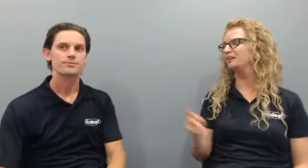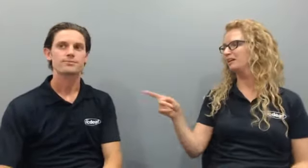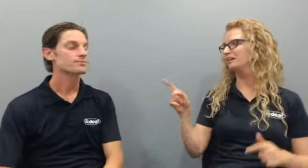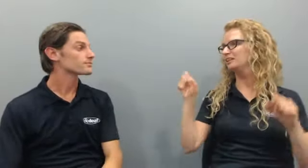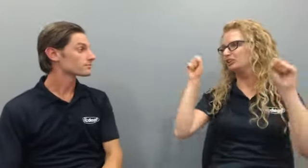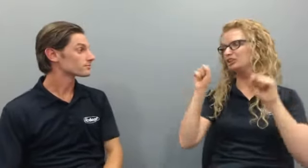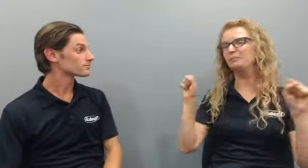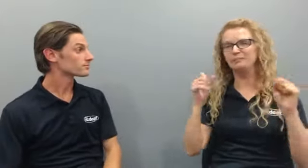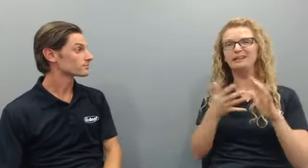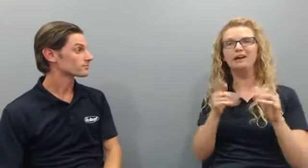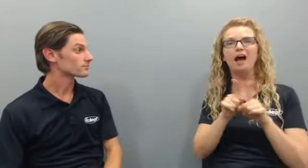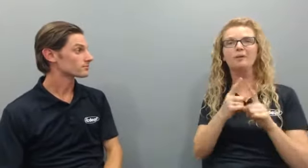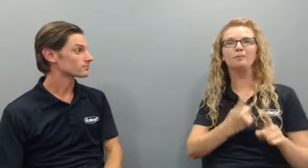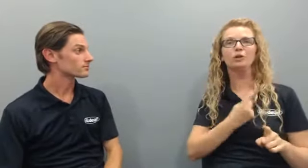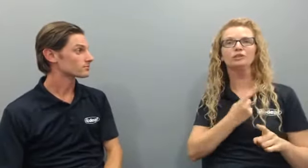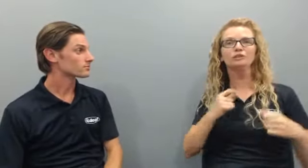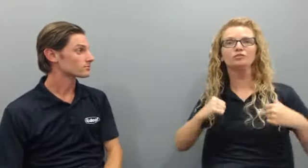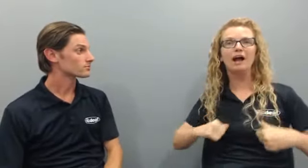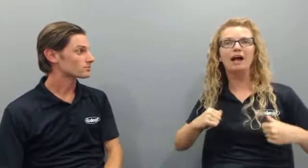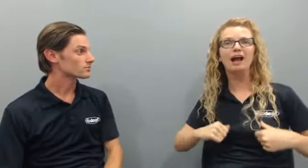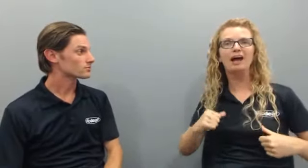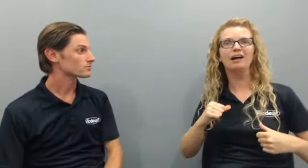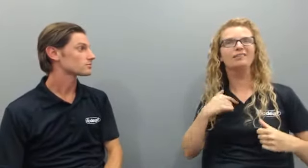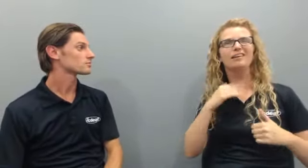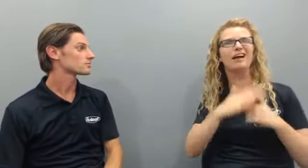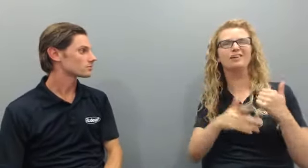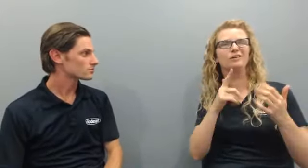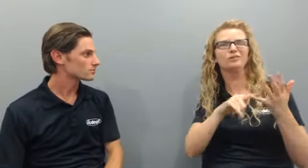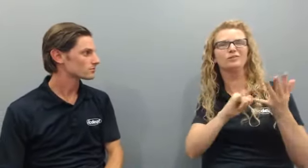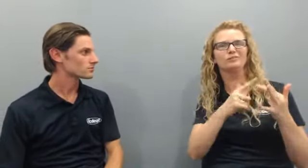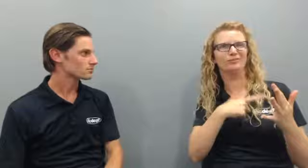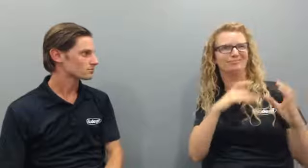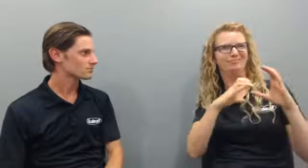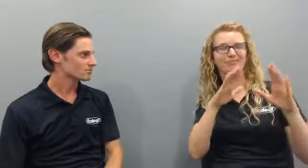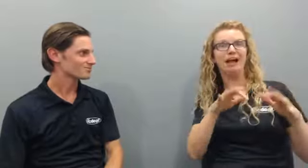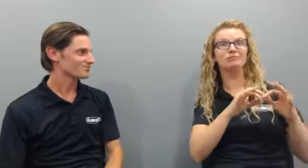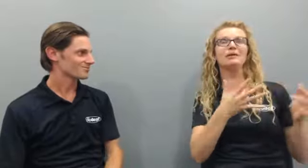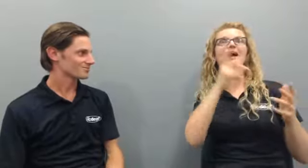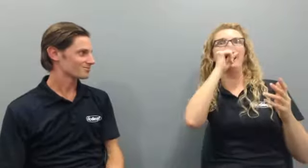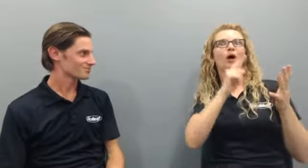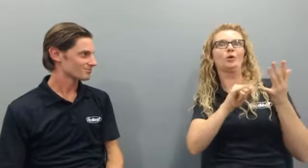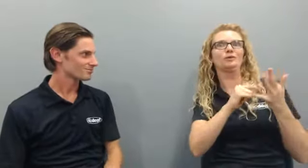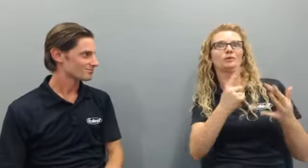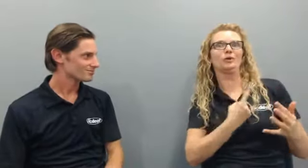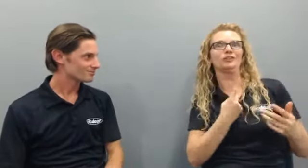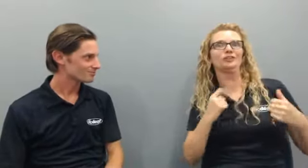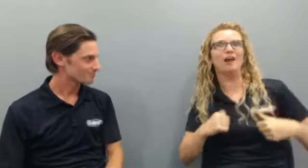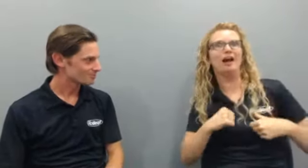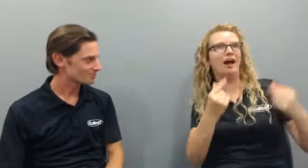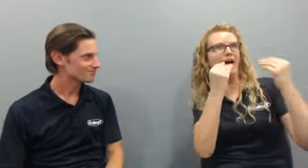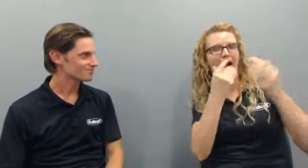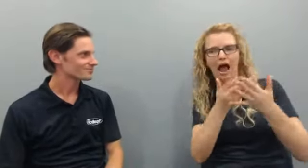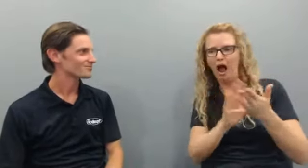be covered by the NDIS, but your gym membership will be paid by yourself. You might never go to the gym because you can't use a